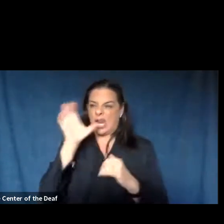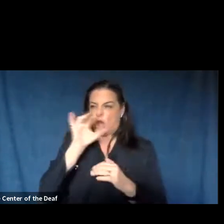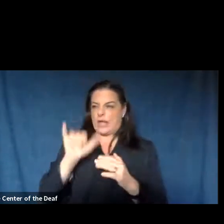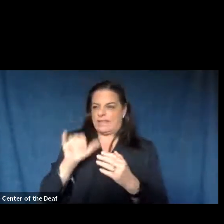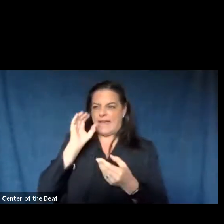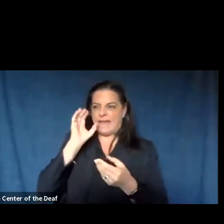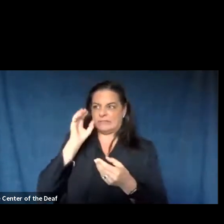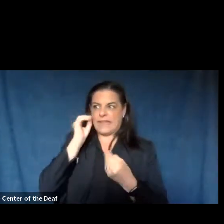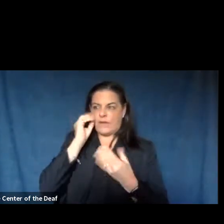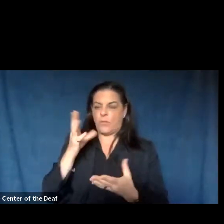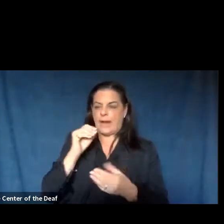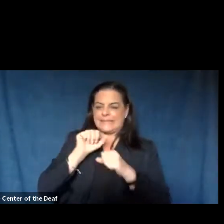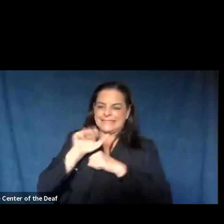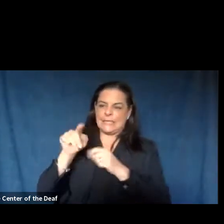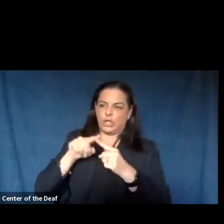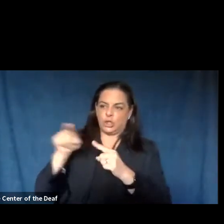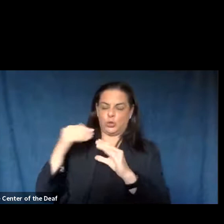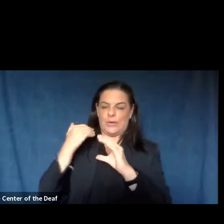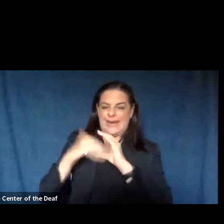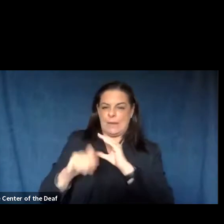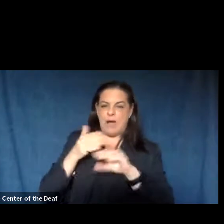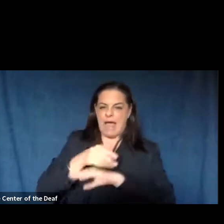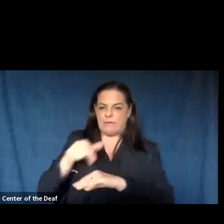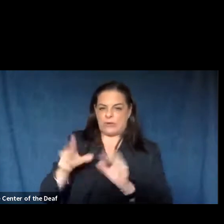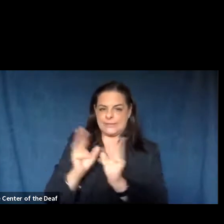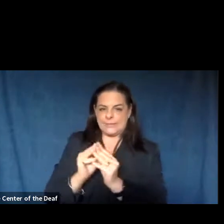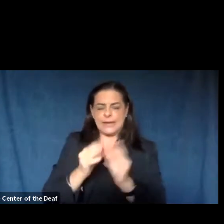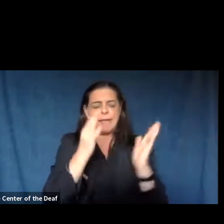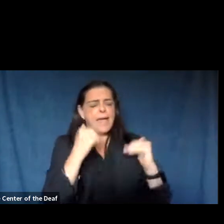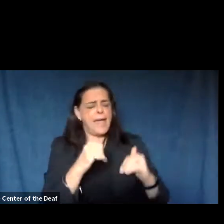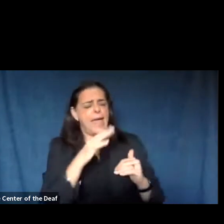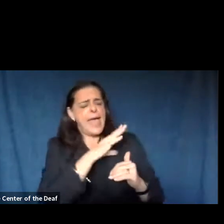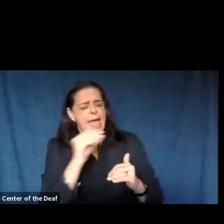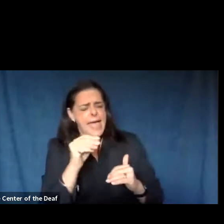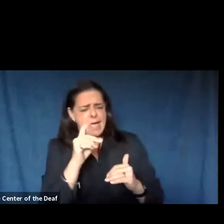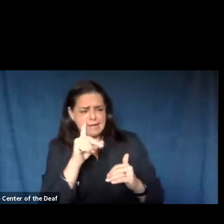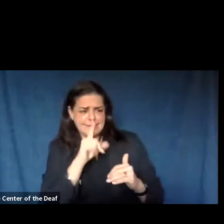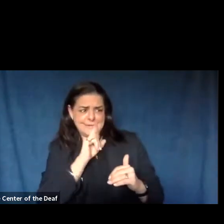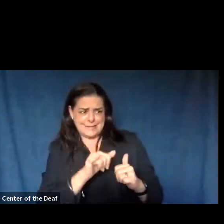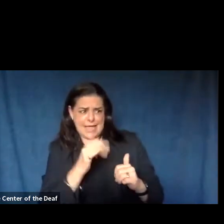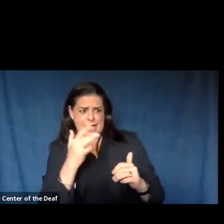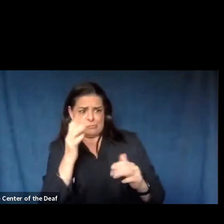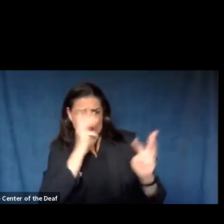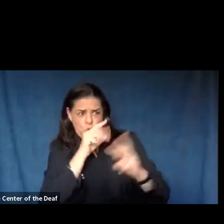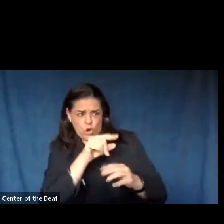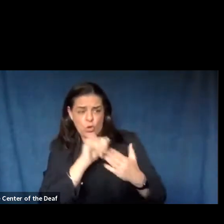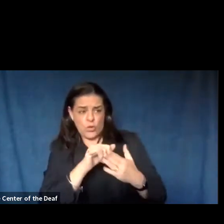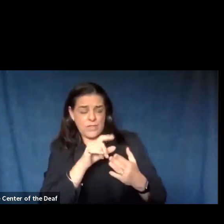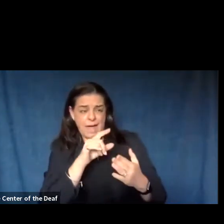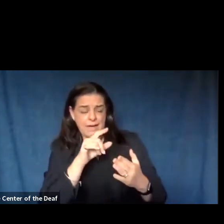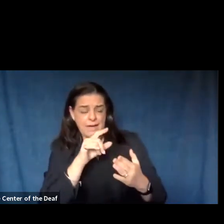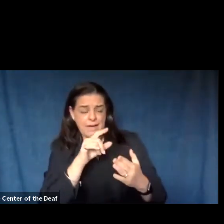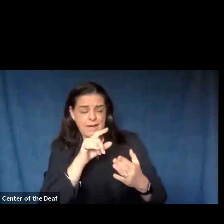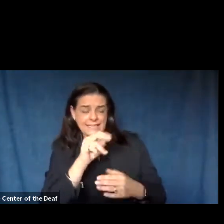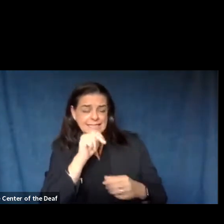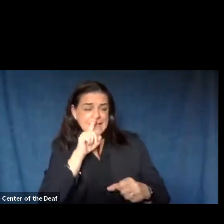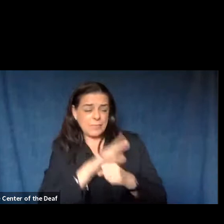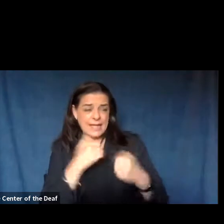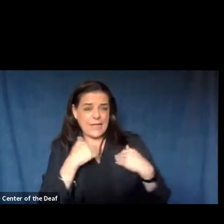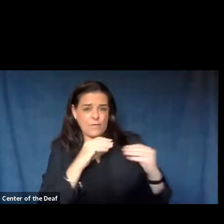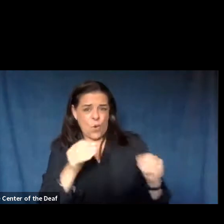that out via email after the briefing. And does it concern you that the Tennessee Pledge has no method of enforcement?